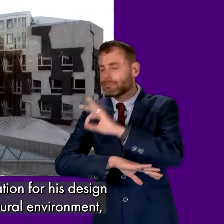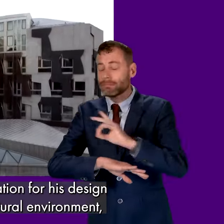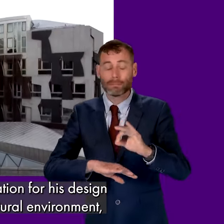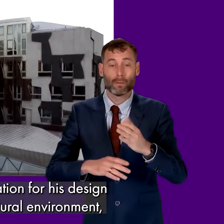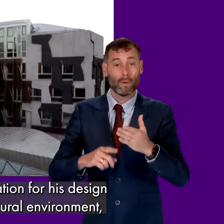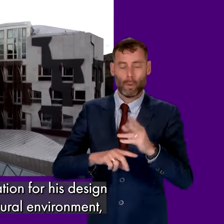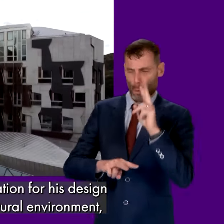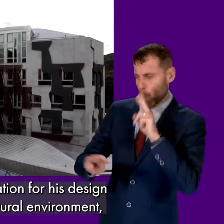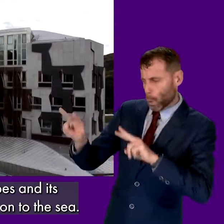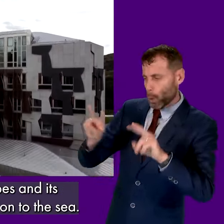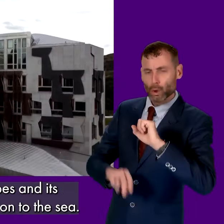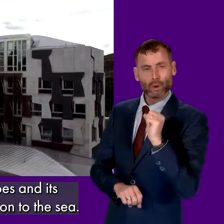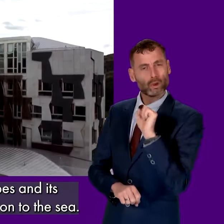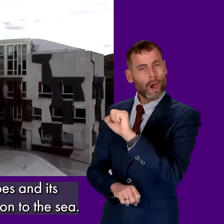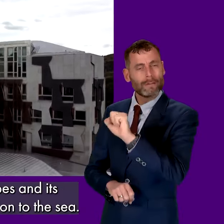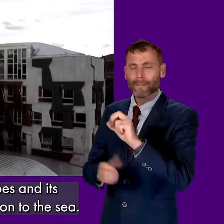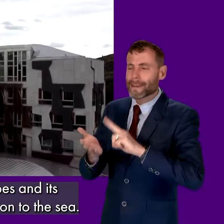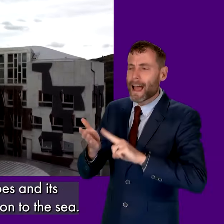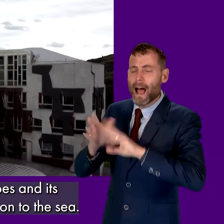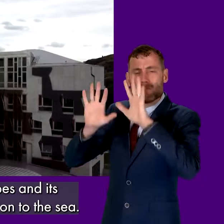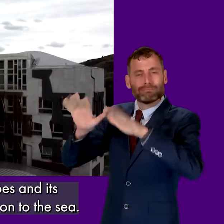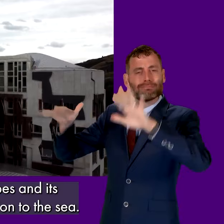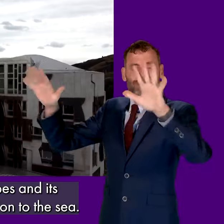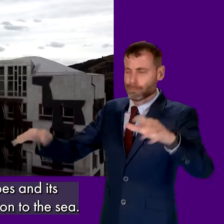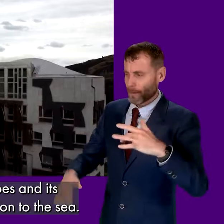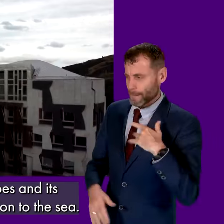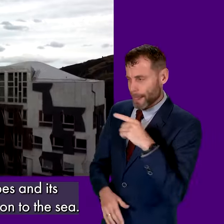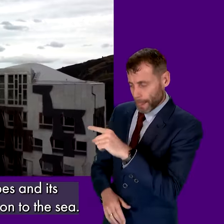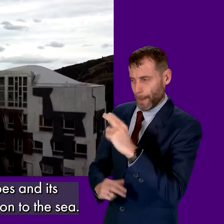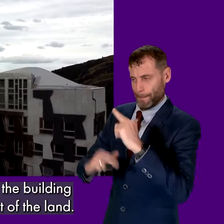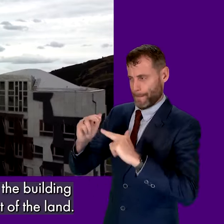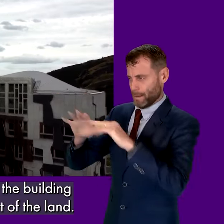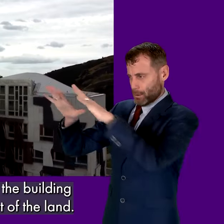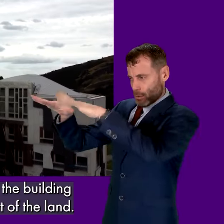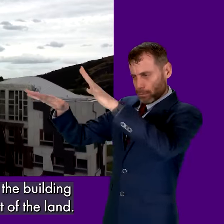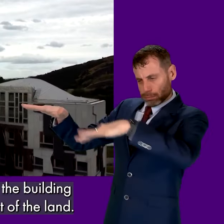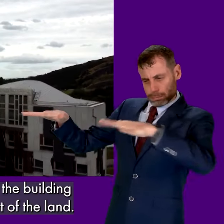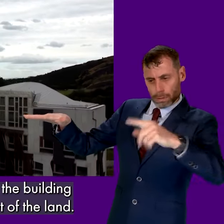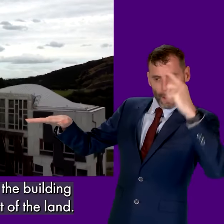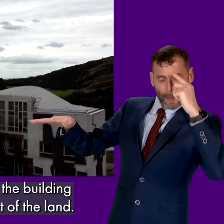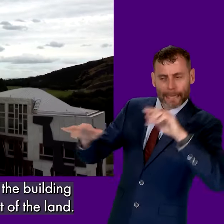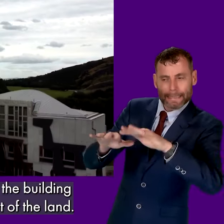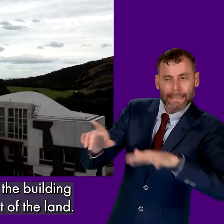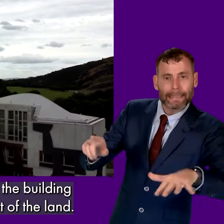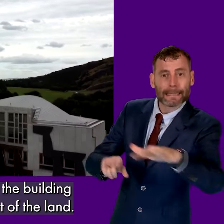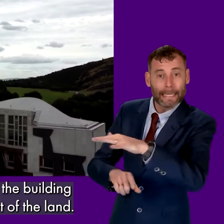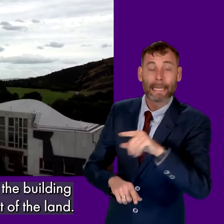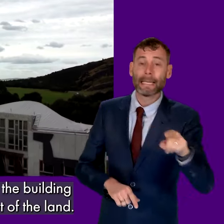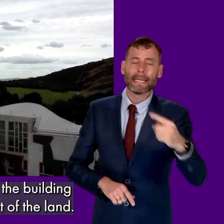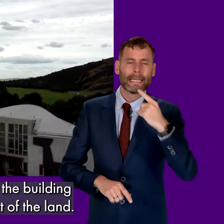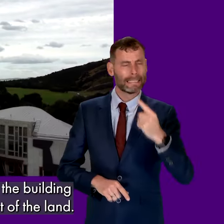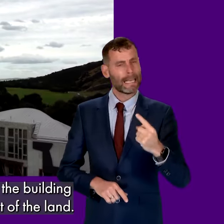natural environment, its landscapes and its strong connection to the sea. He described the building as growing out of the